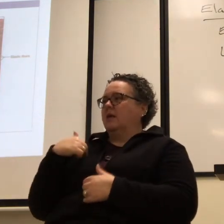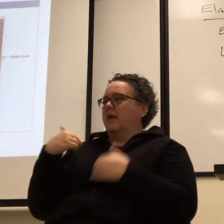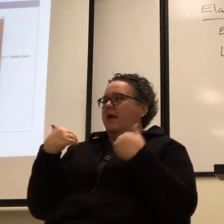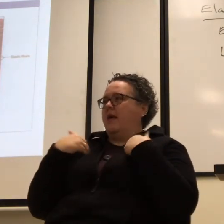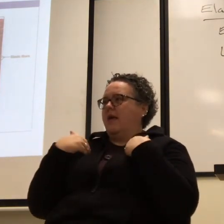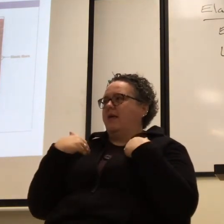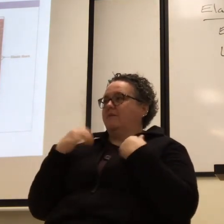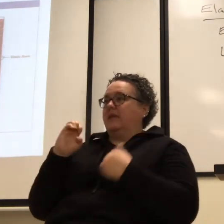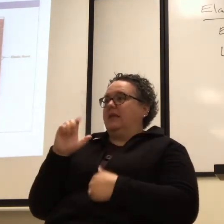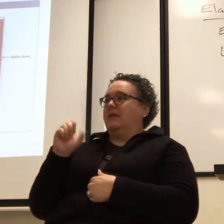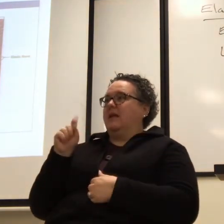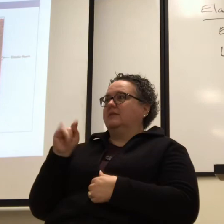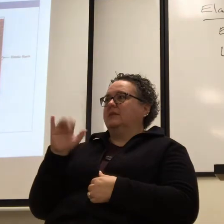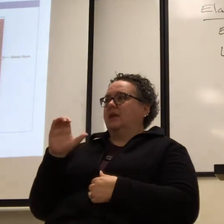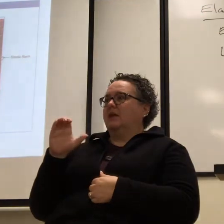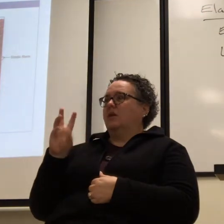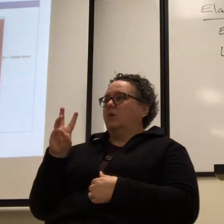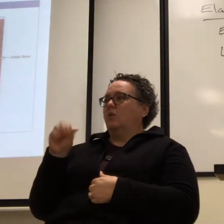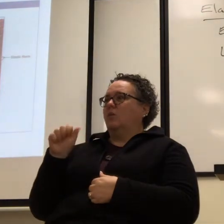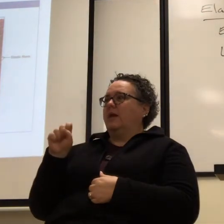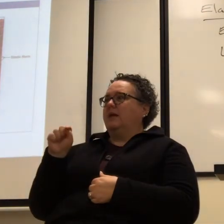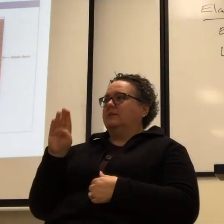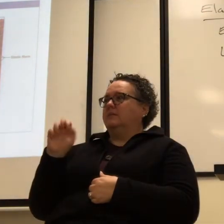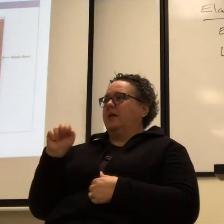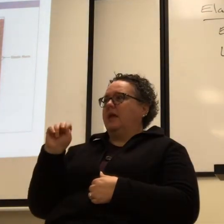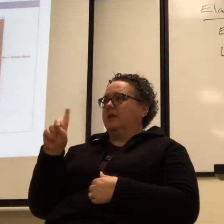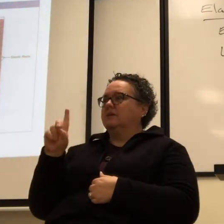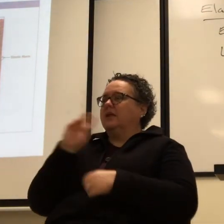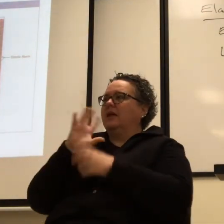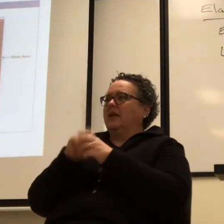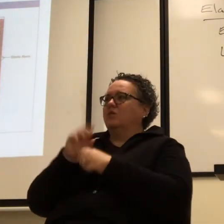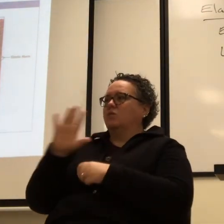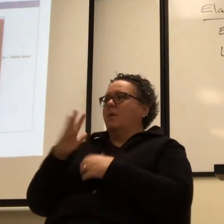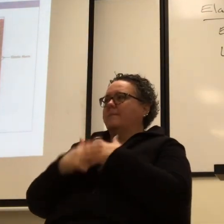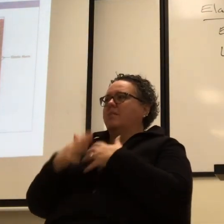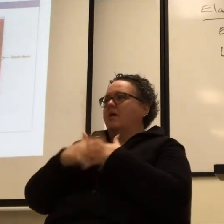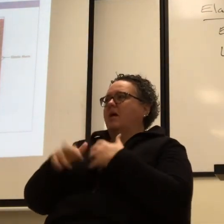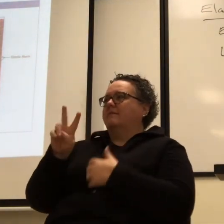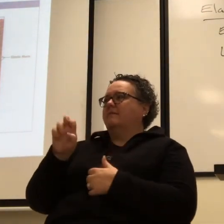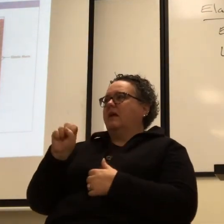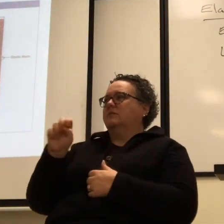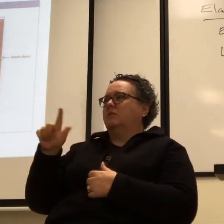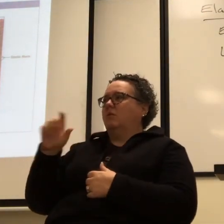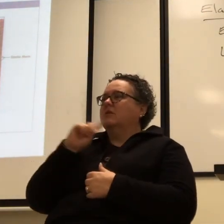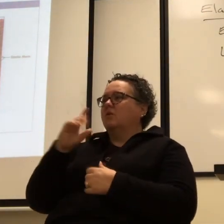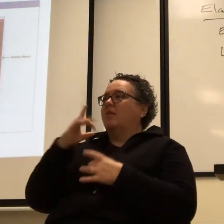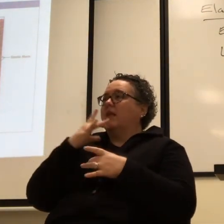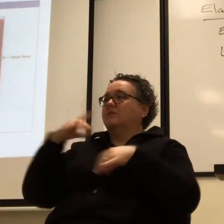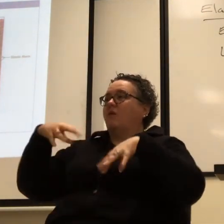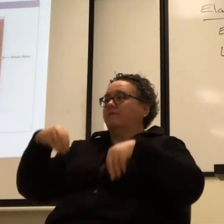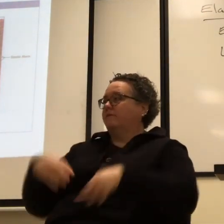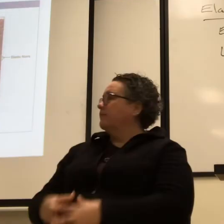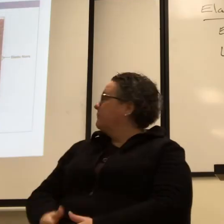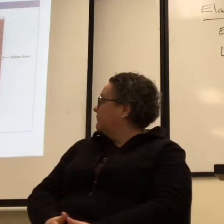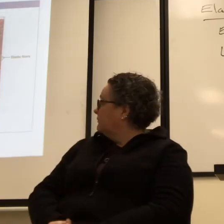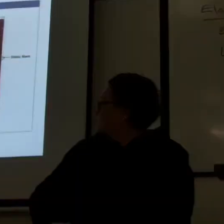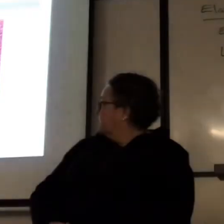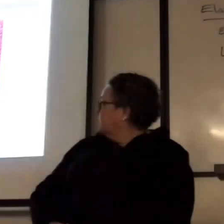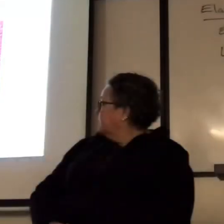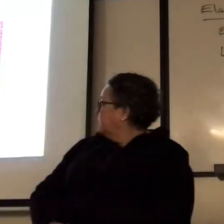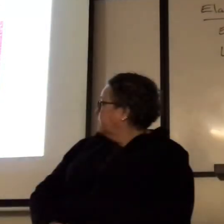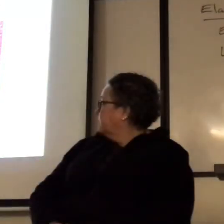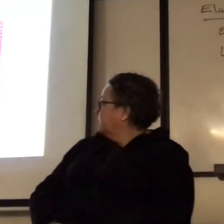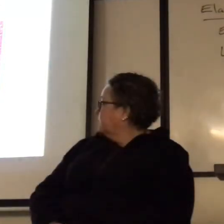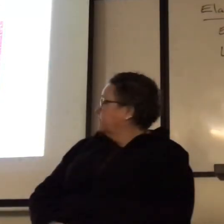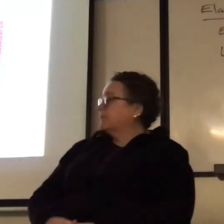having elastic waistband in your blood vessels. Okay, let me turn the lights off. So the